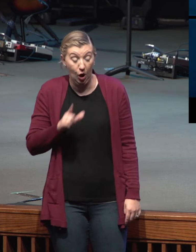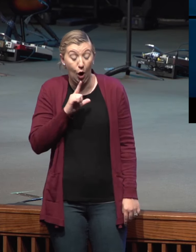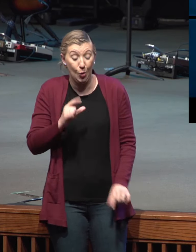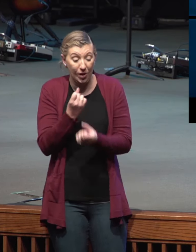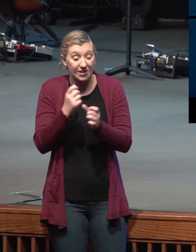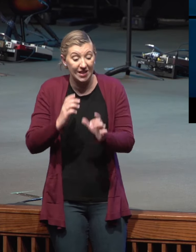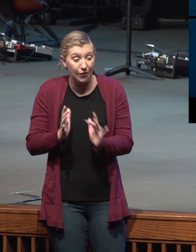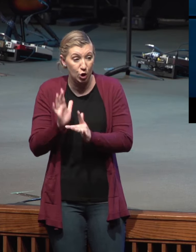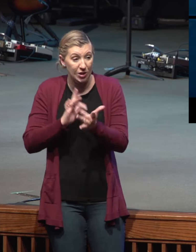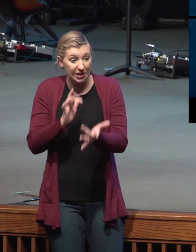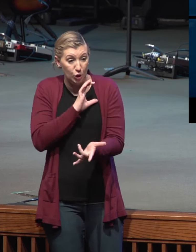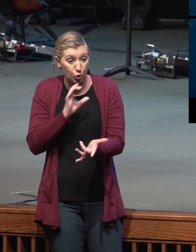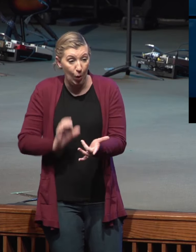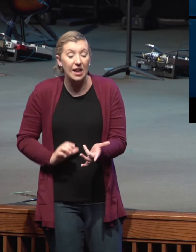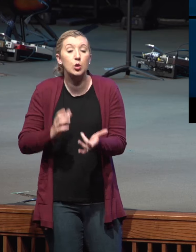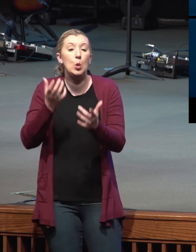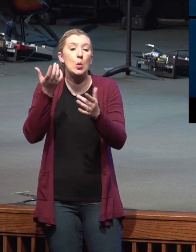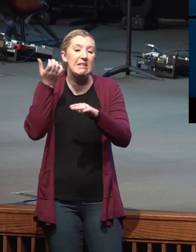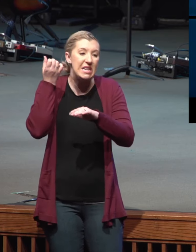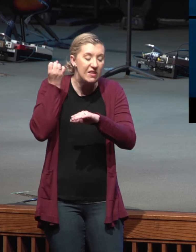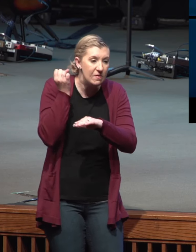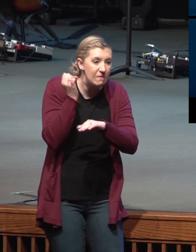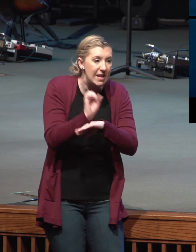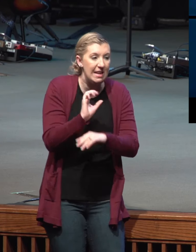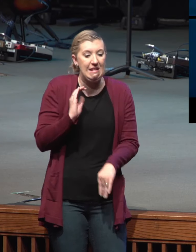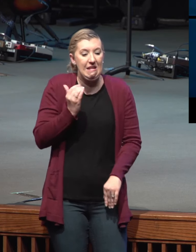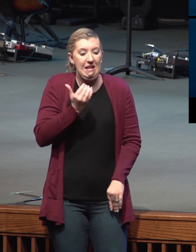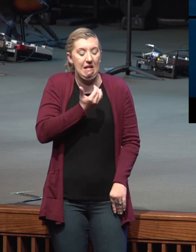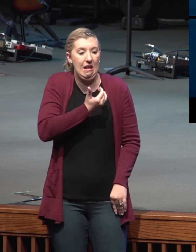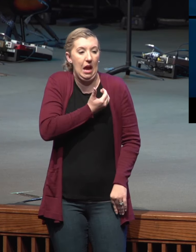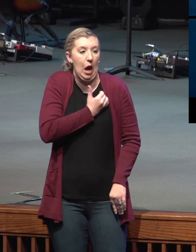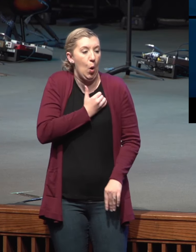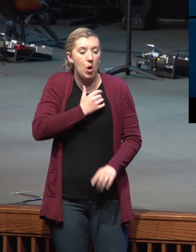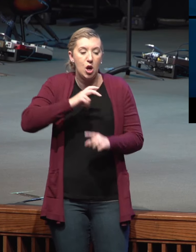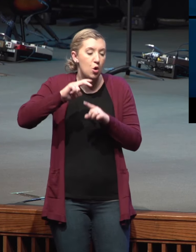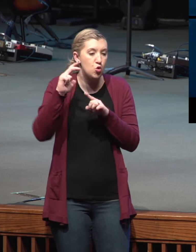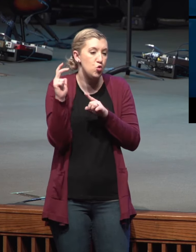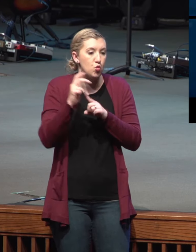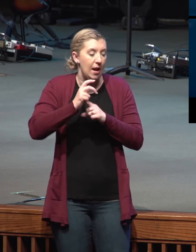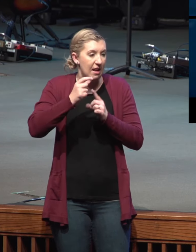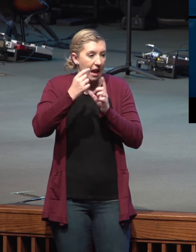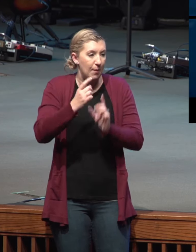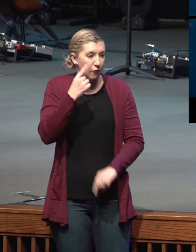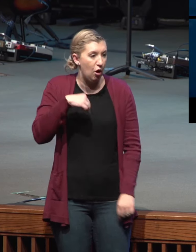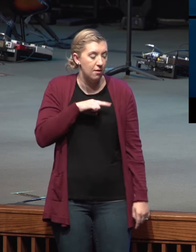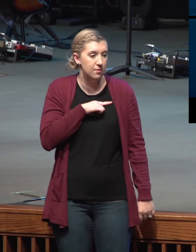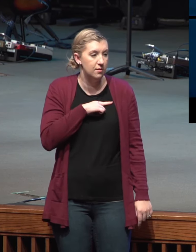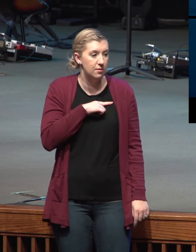Savior Jesus Christ, who defeated our great enemy for us.